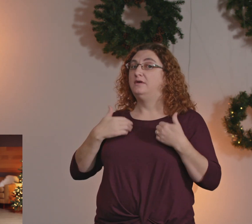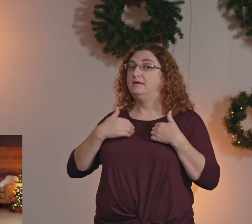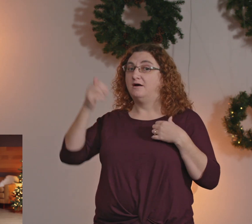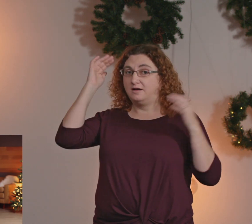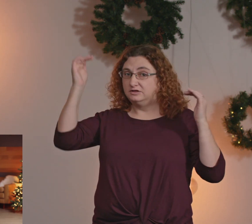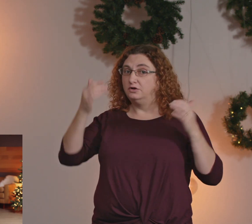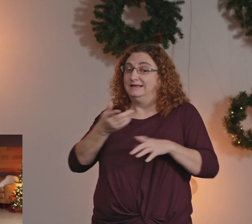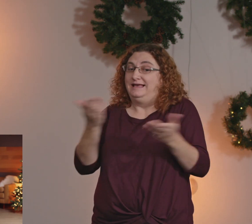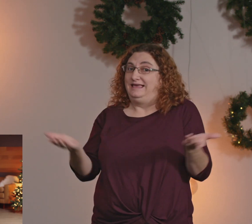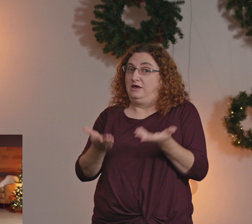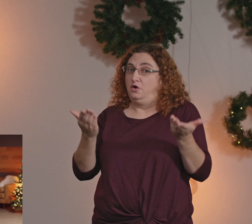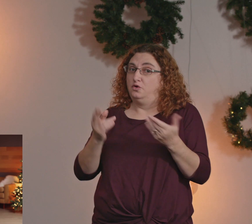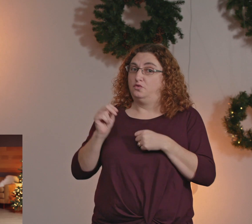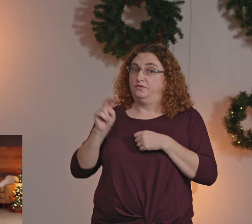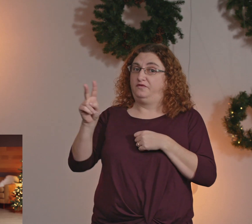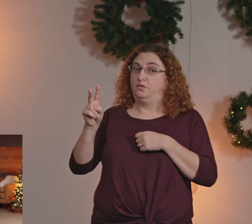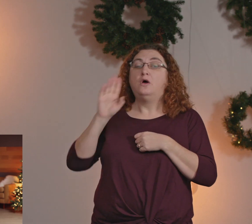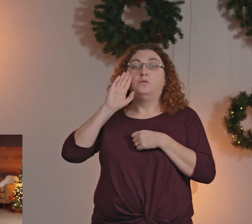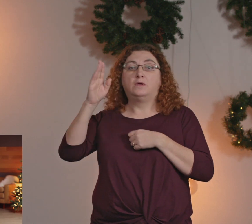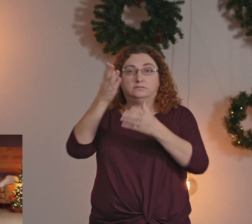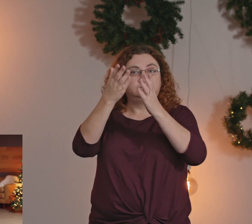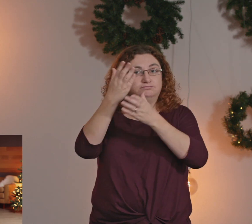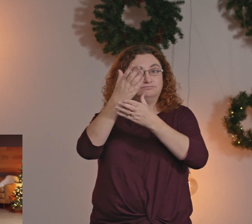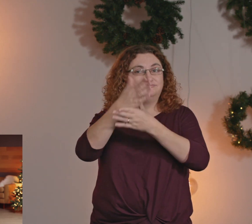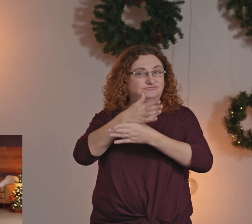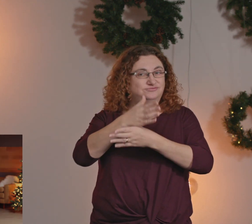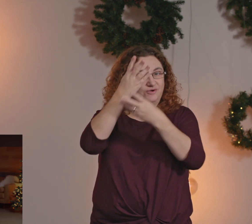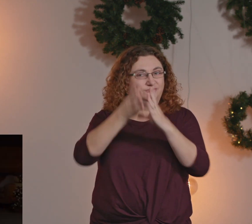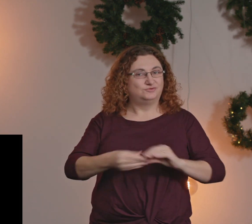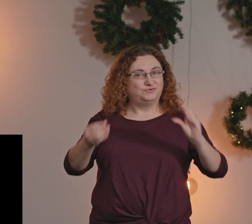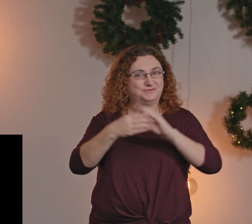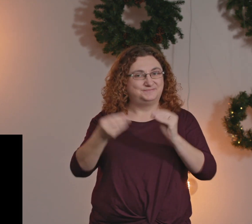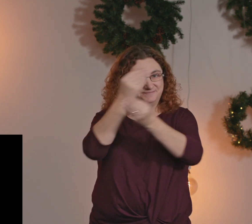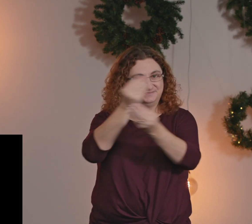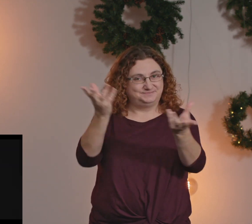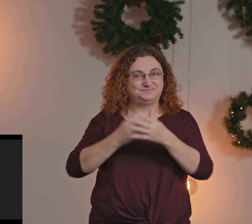Northview. Following that, you'll hear a brief message about Advent from Pastor Greg.